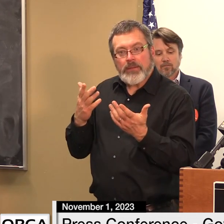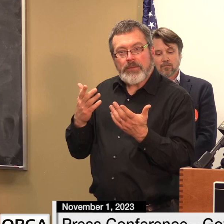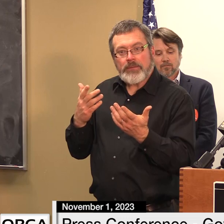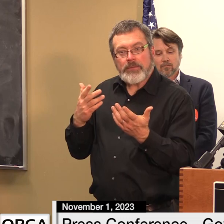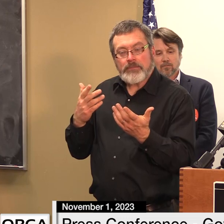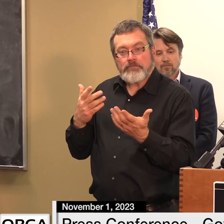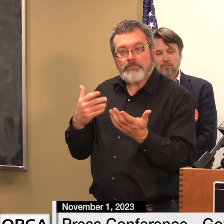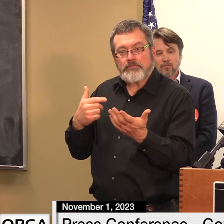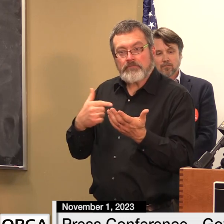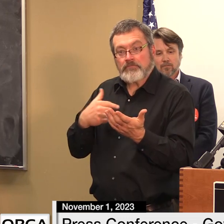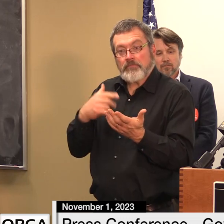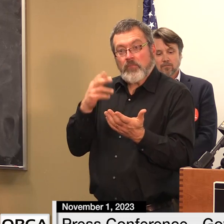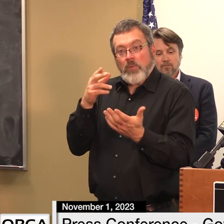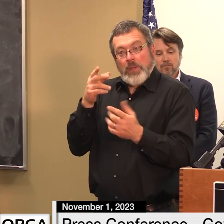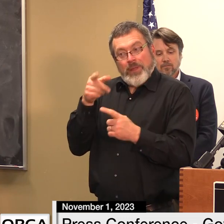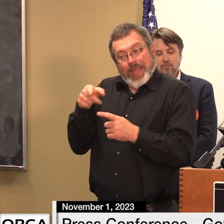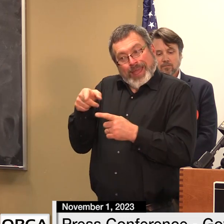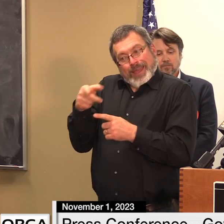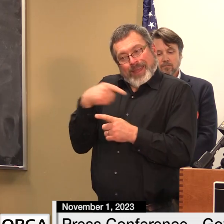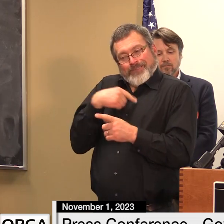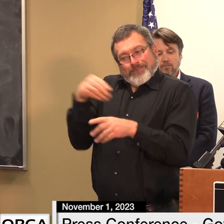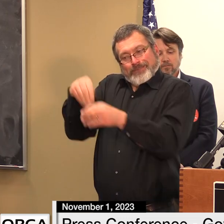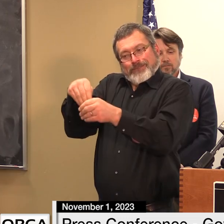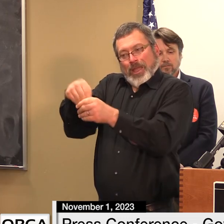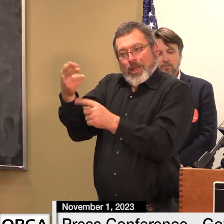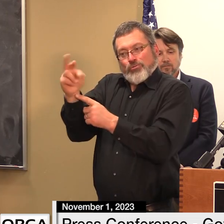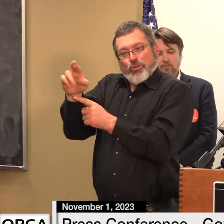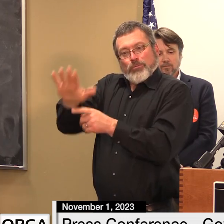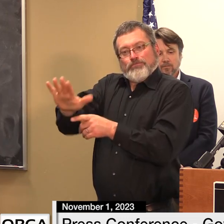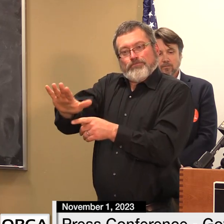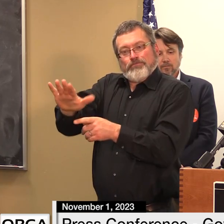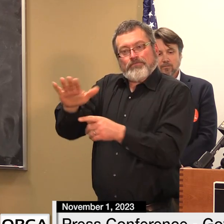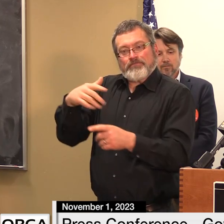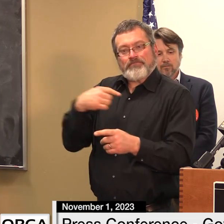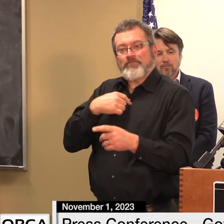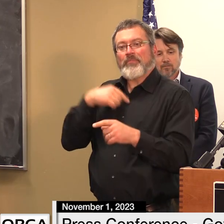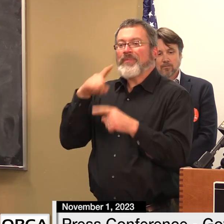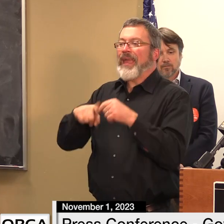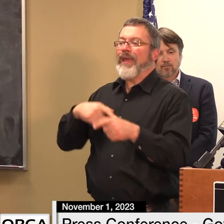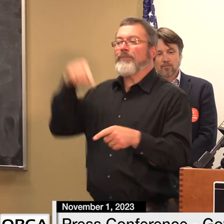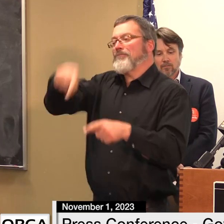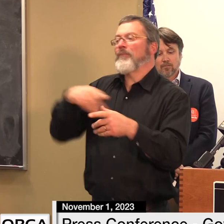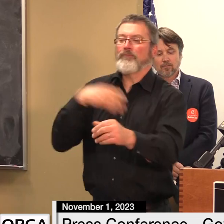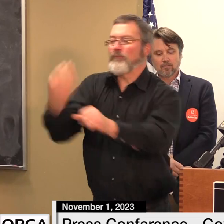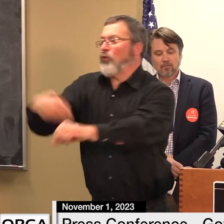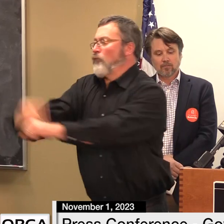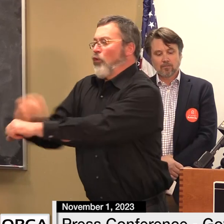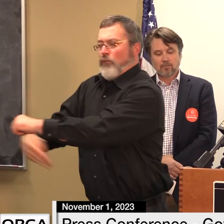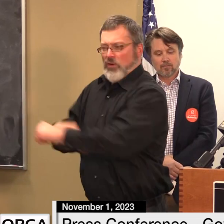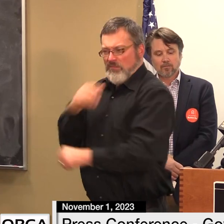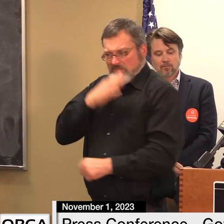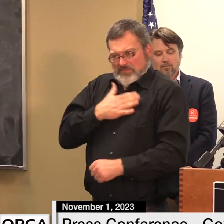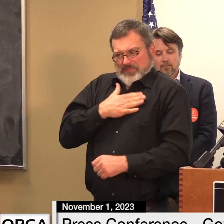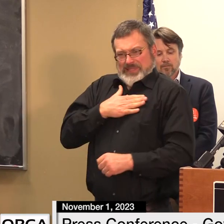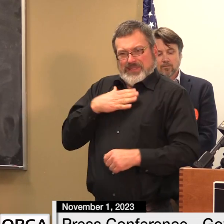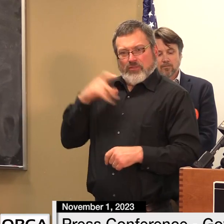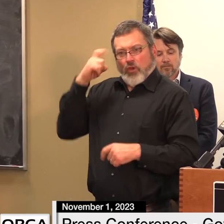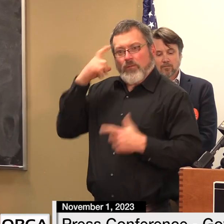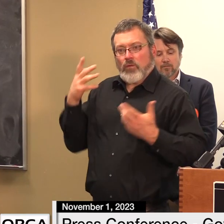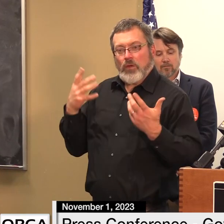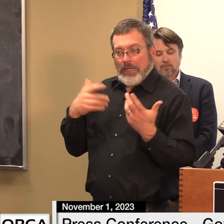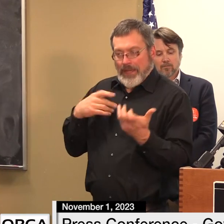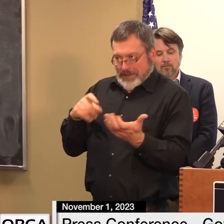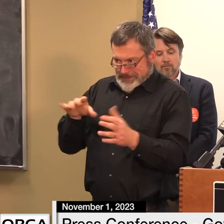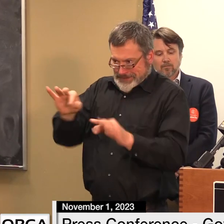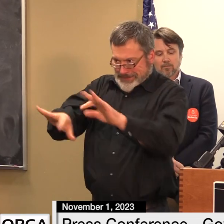It's an HR issue. It's not something that we can always do anything about